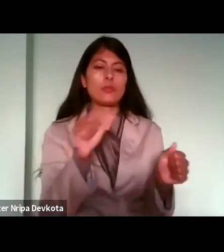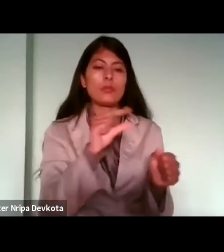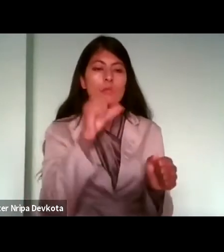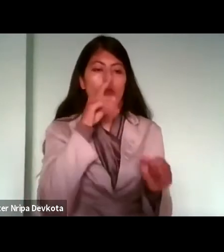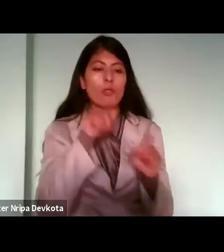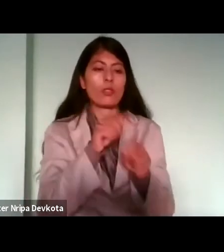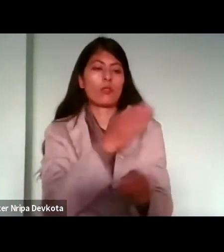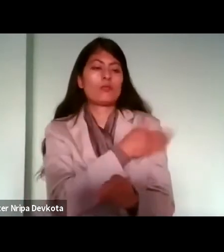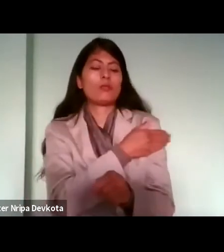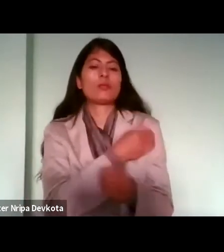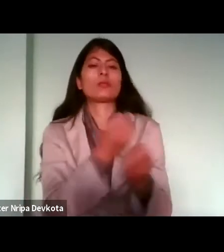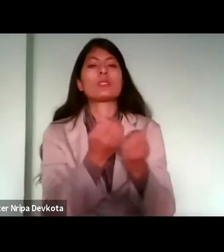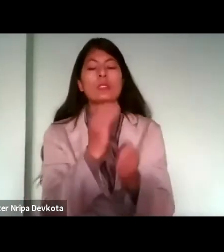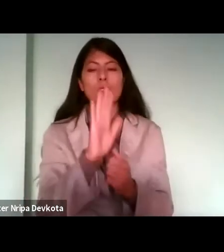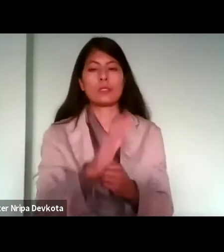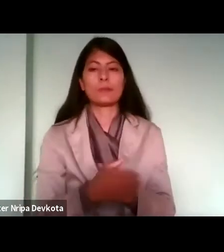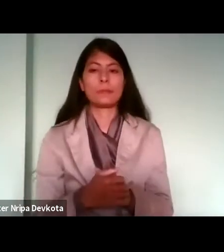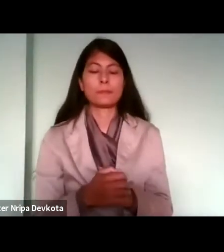non-discrimination.